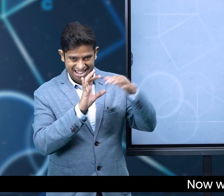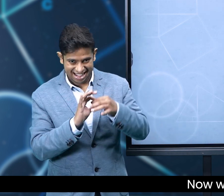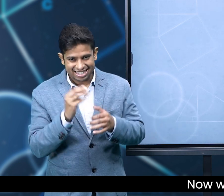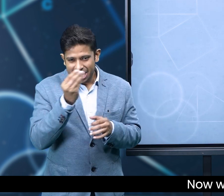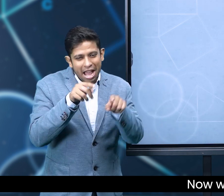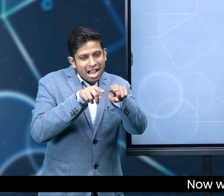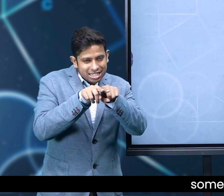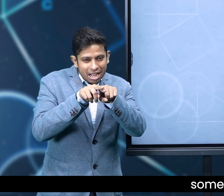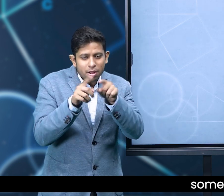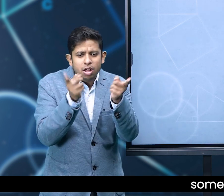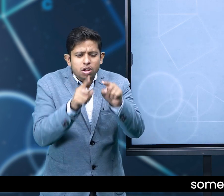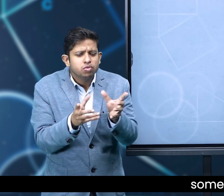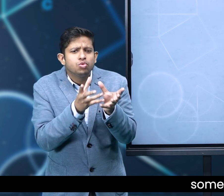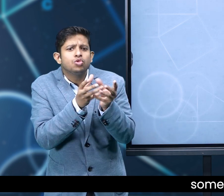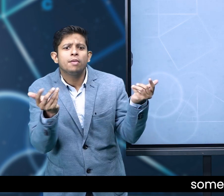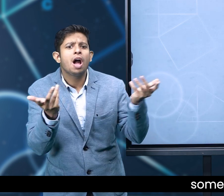Now we will solve some examples.